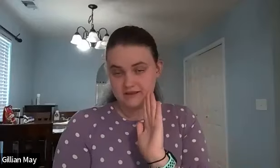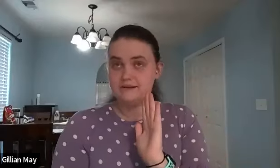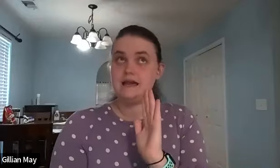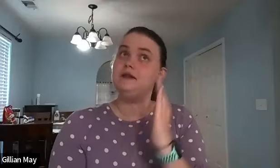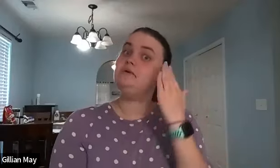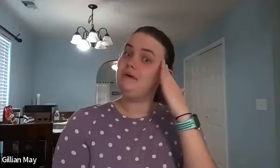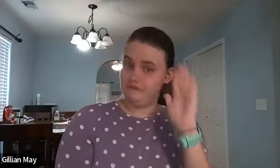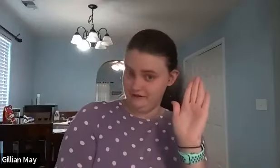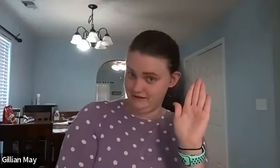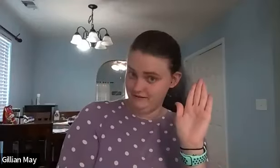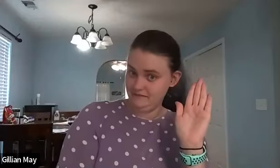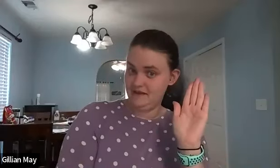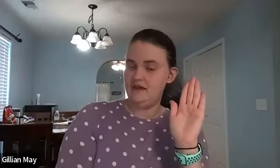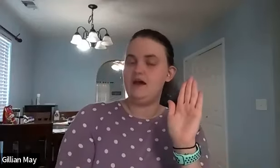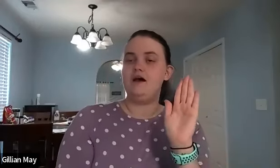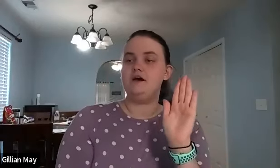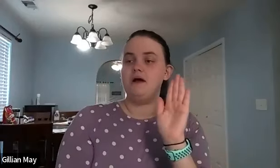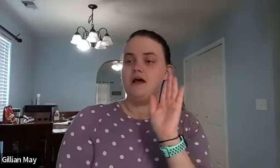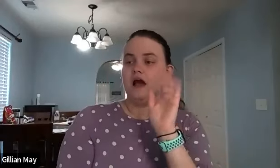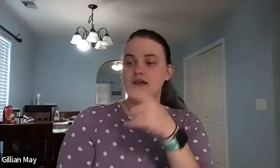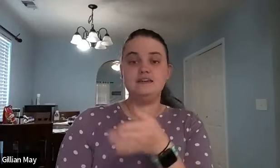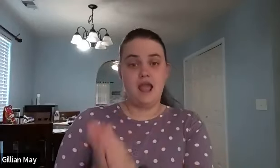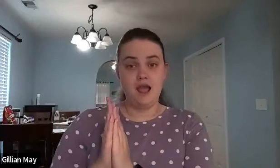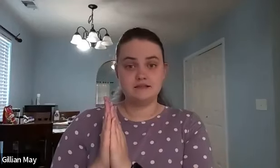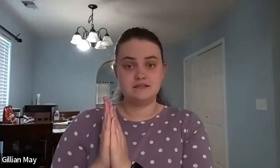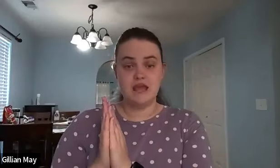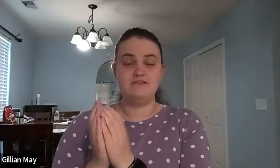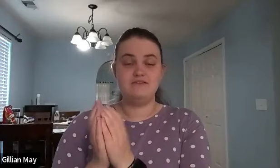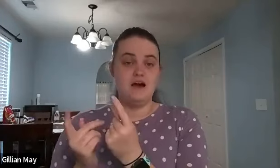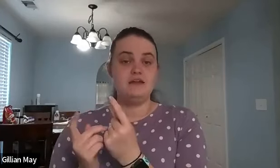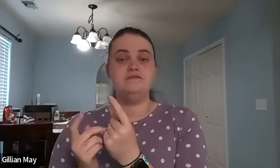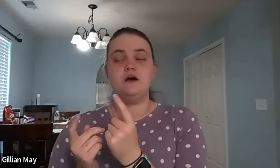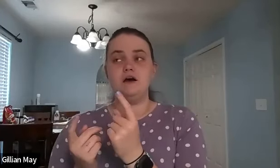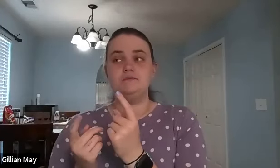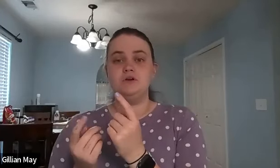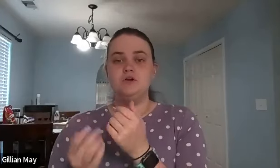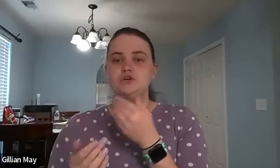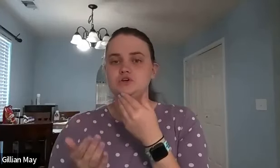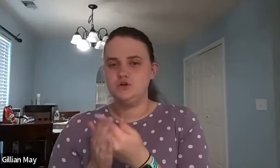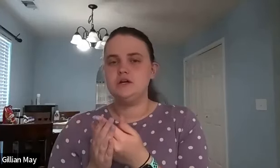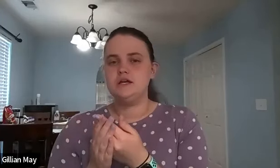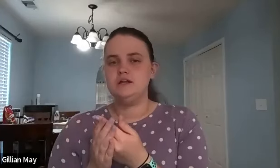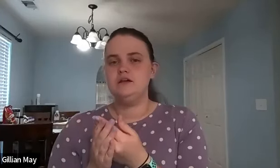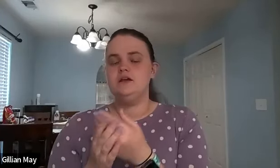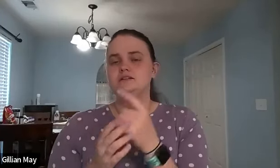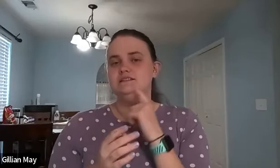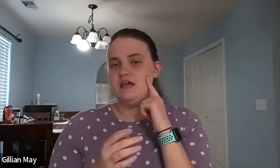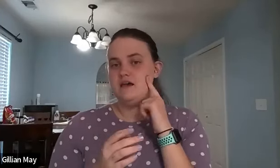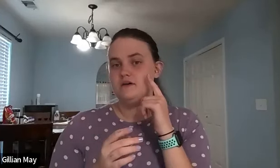because I don't know everything, I can ask. I have a lot of good